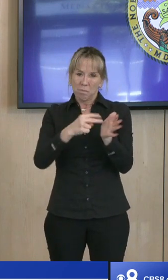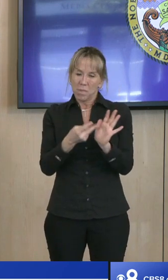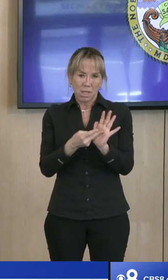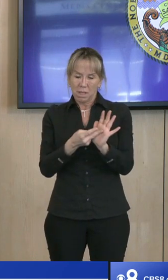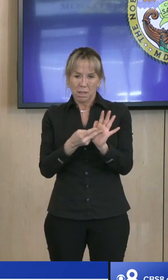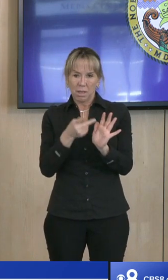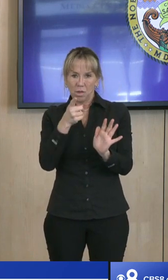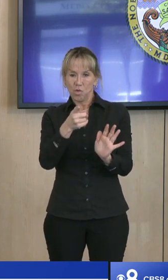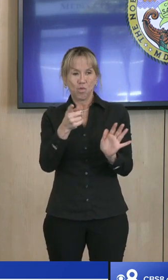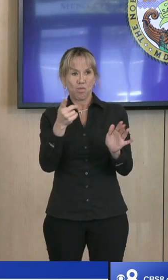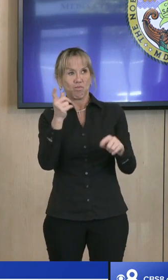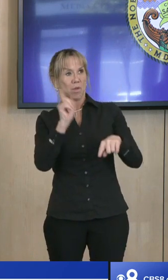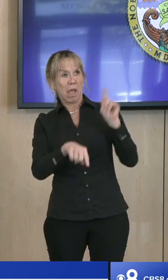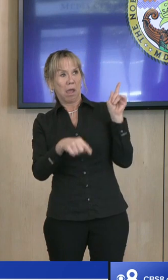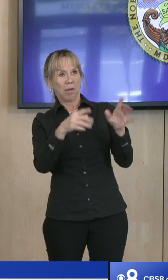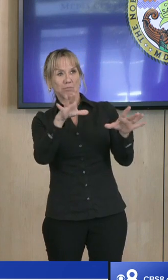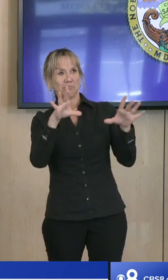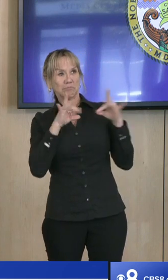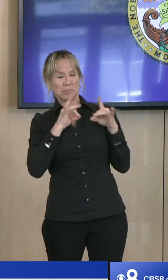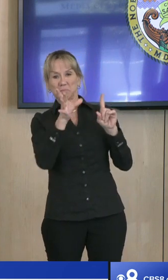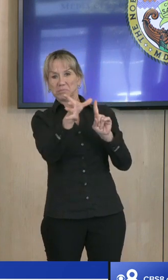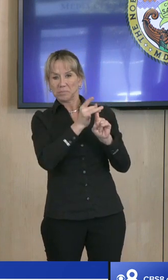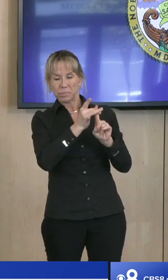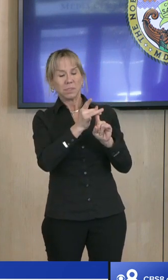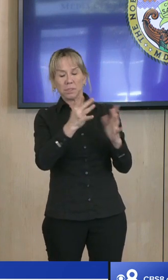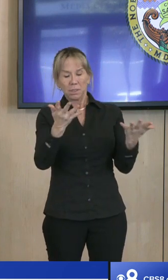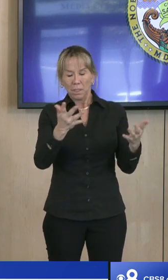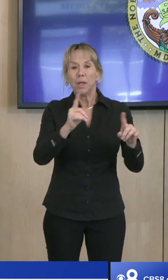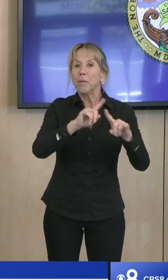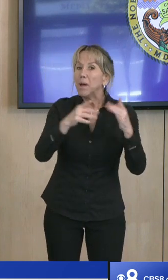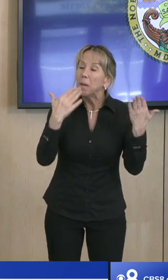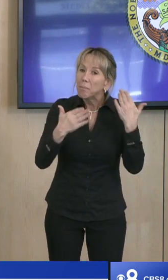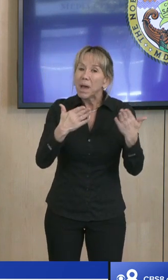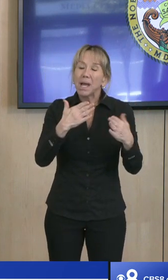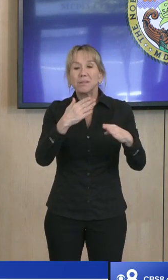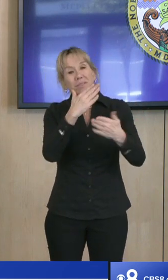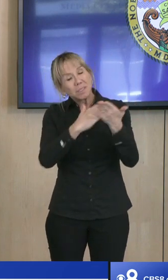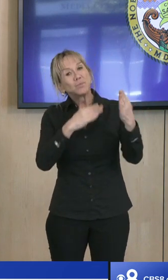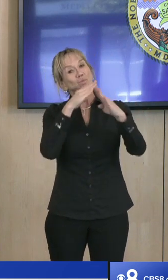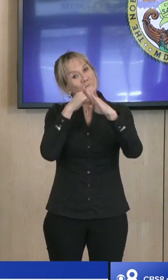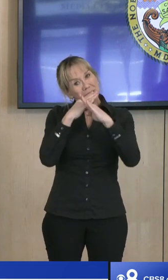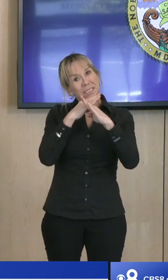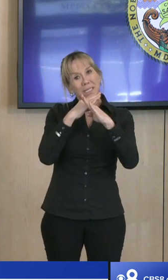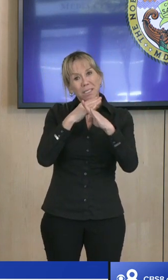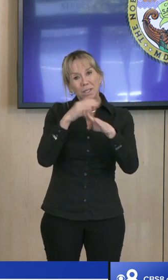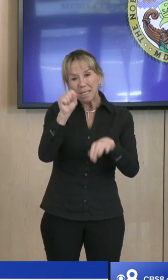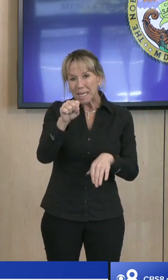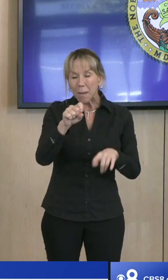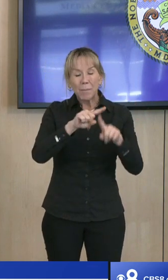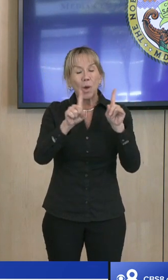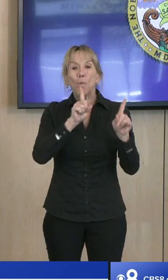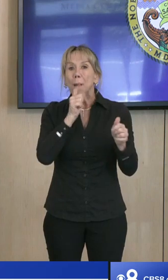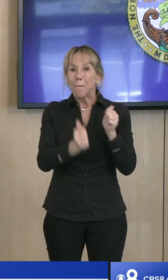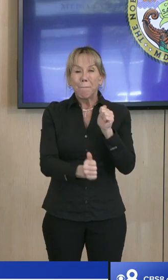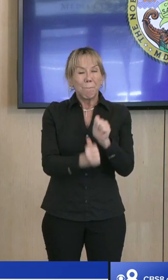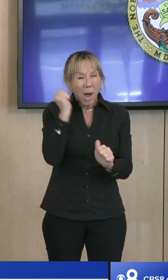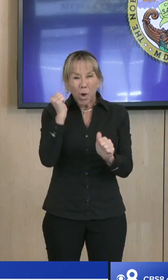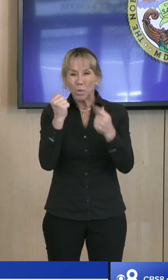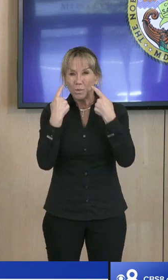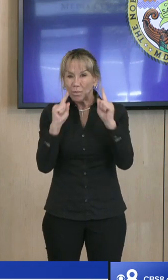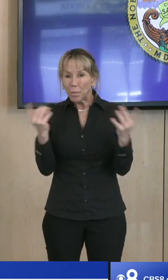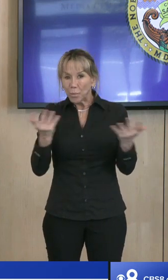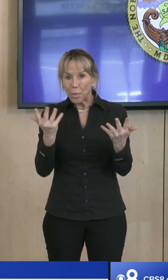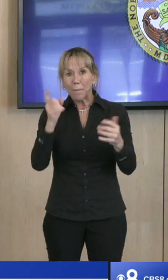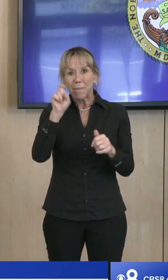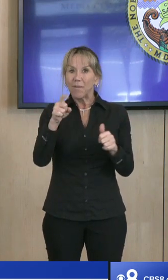lessen the probability you will transmit it if you are unaware you have it. It may provide some protection from you getting it. But the most effective measures that must be